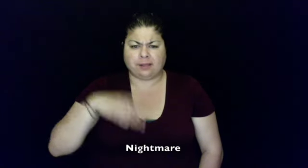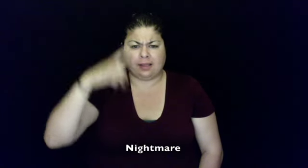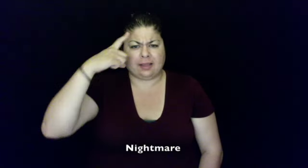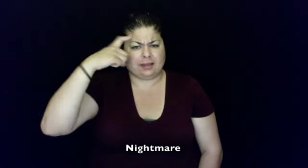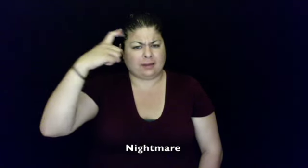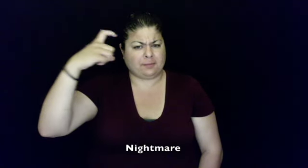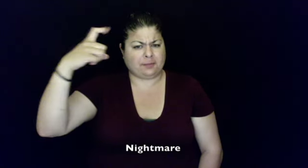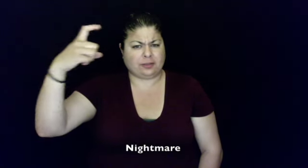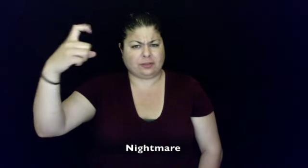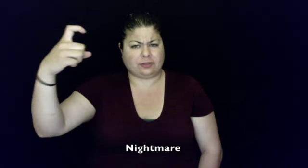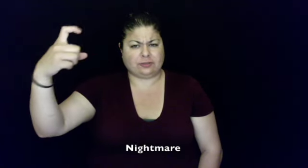Nightmare.